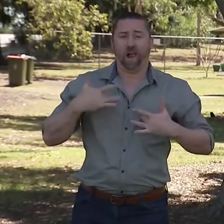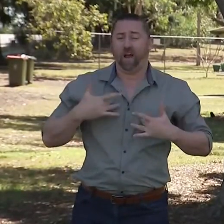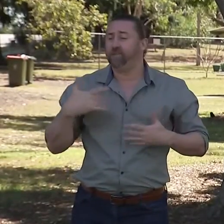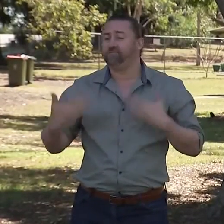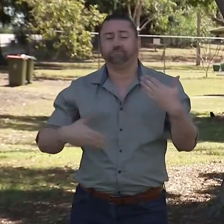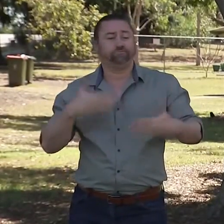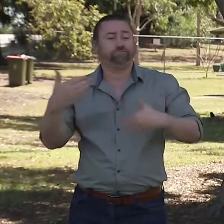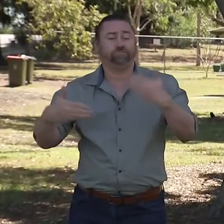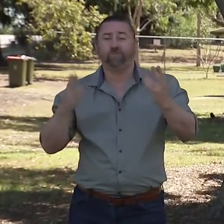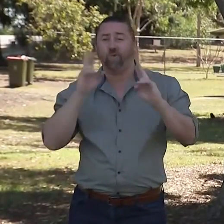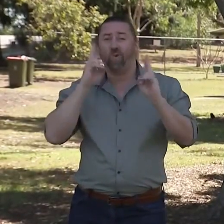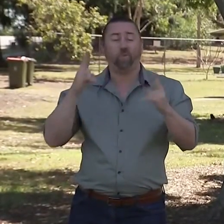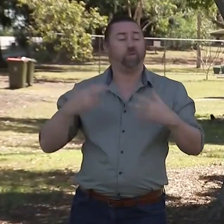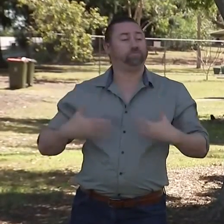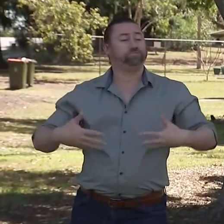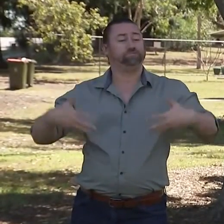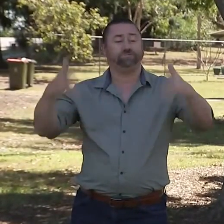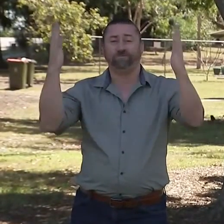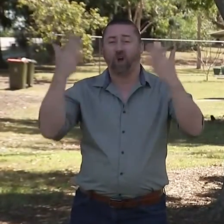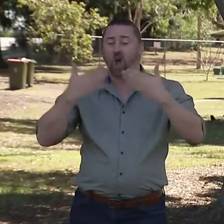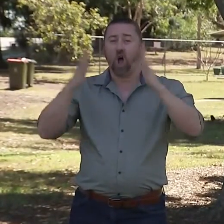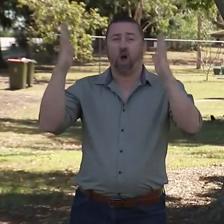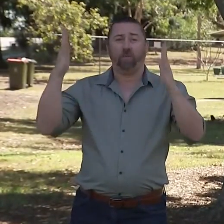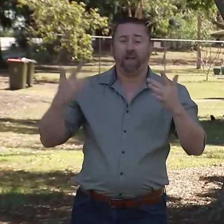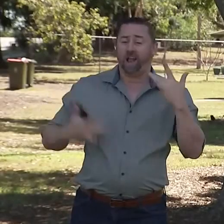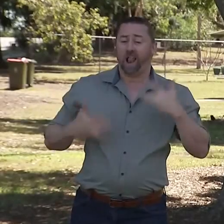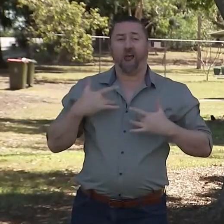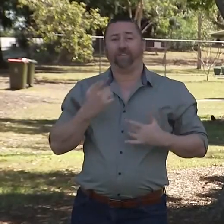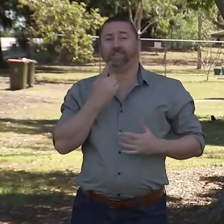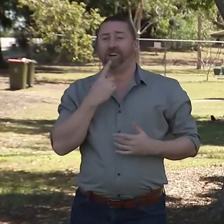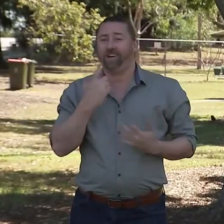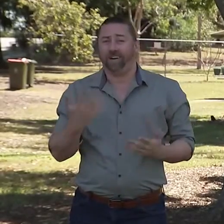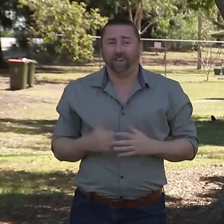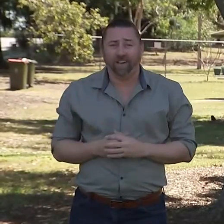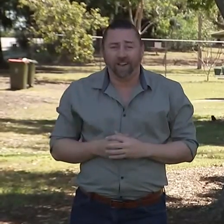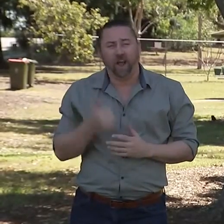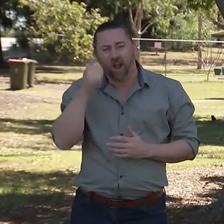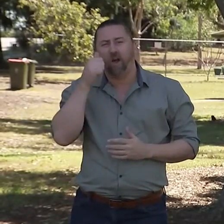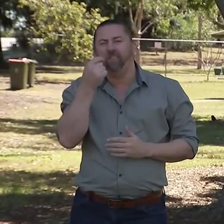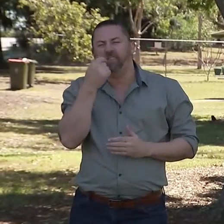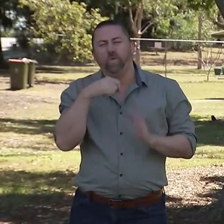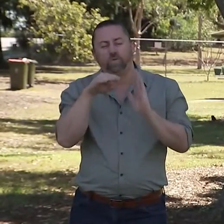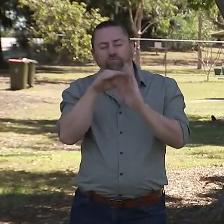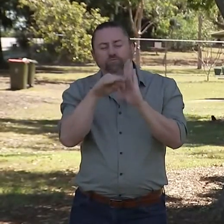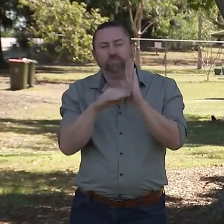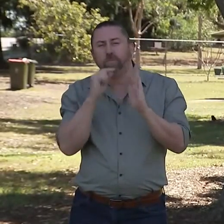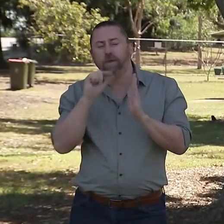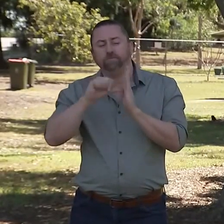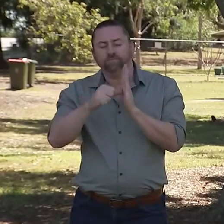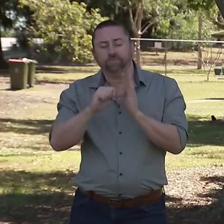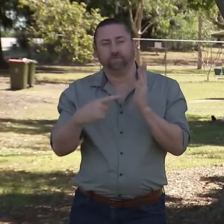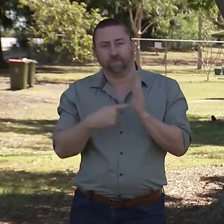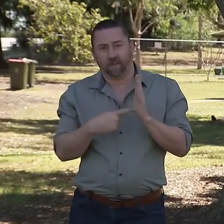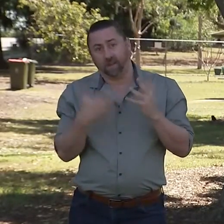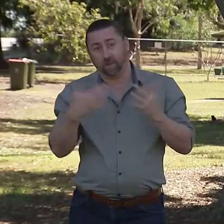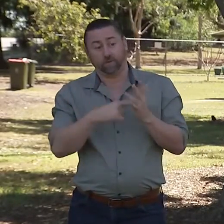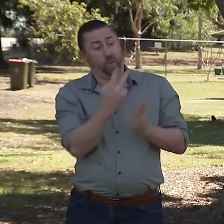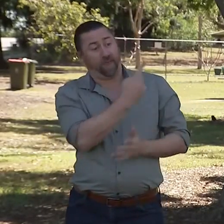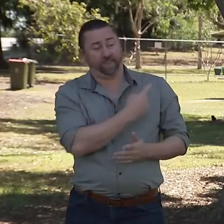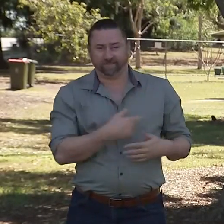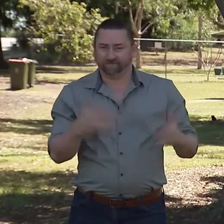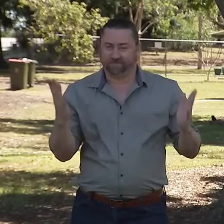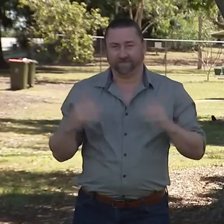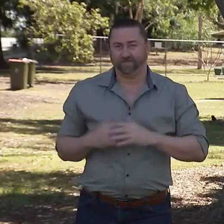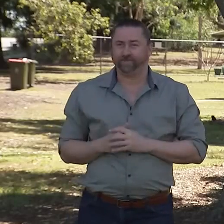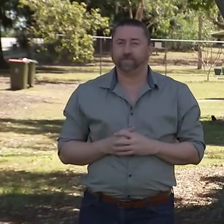fact that Queensland can continue to enjoy our lifestyle, even though we have a few restrictions at the moment. So today I can